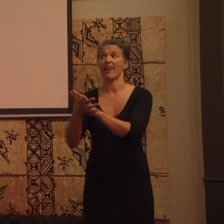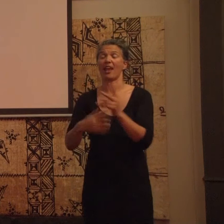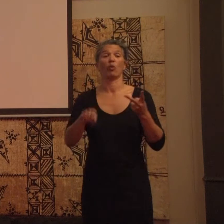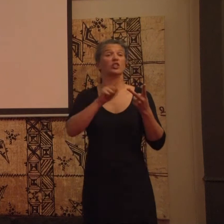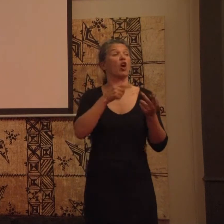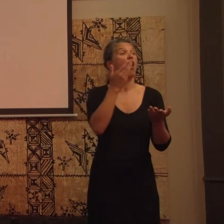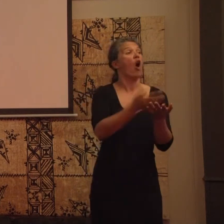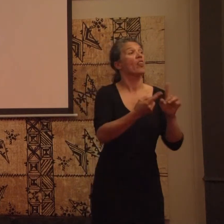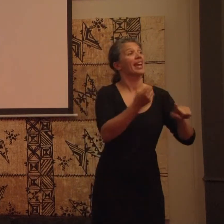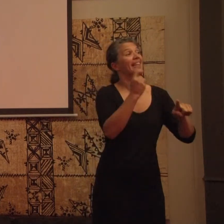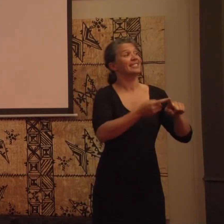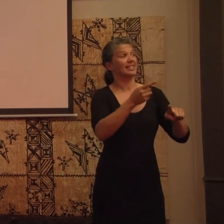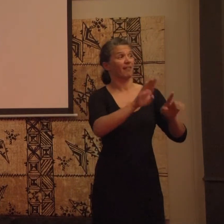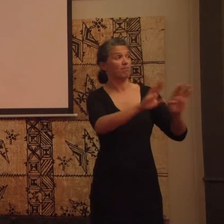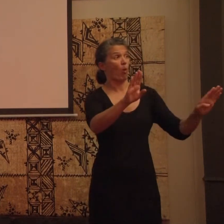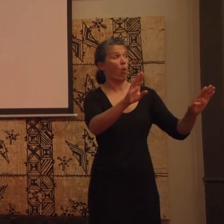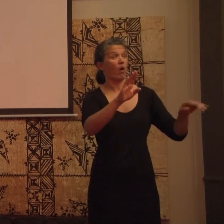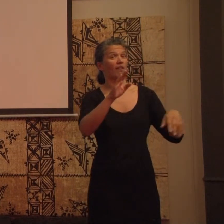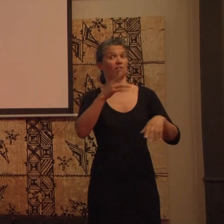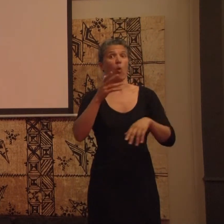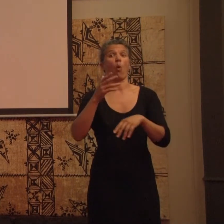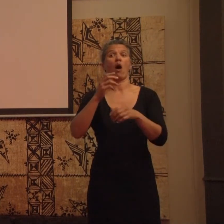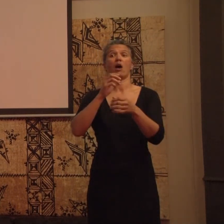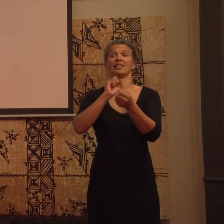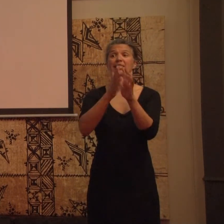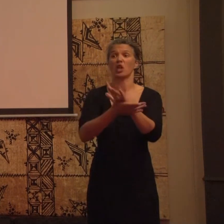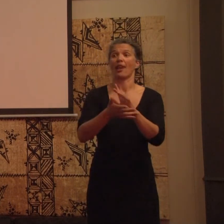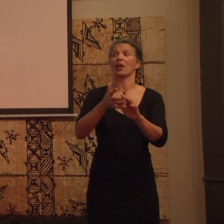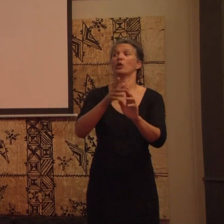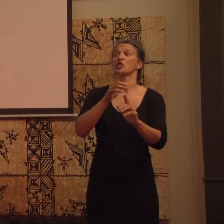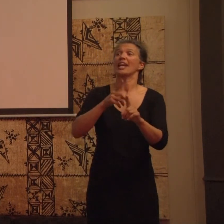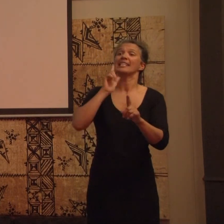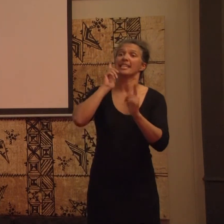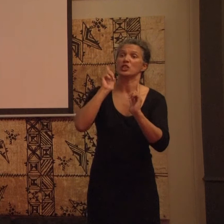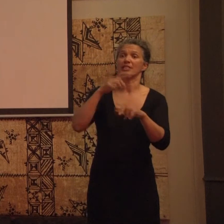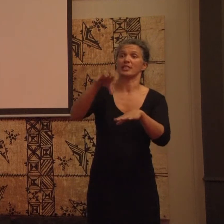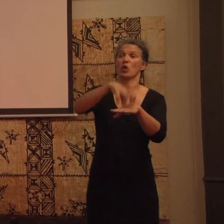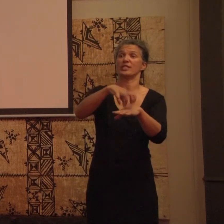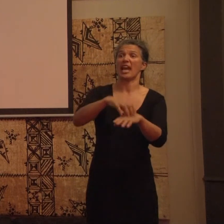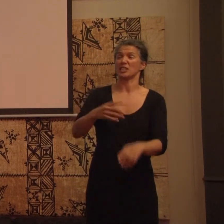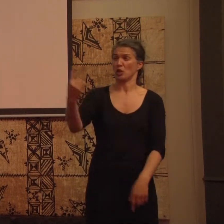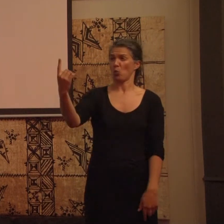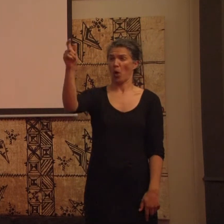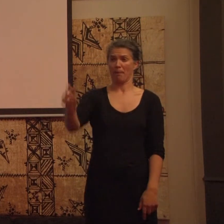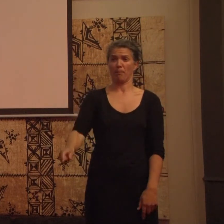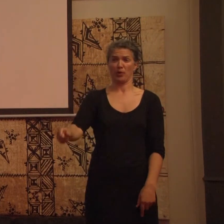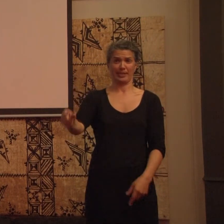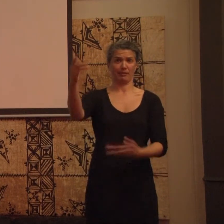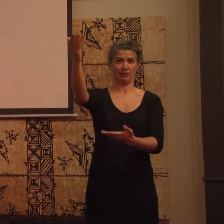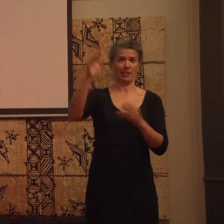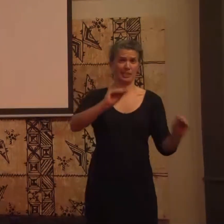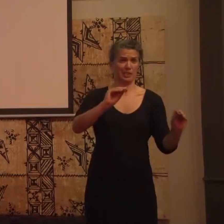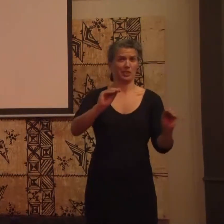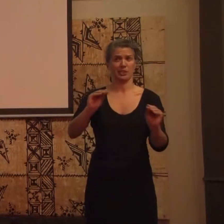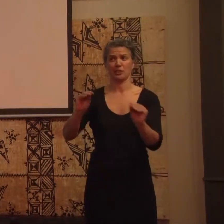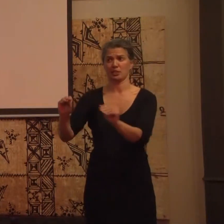Association. And for New Zealand Sign Language Week, Eddie's the only tutor taking taster classes at schools and organisations who've